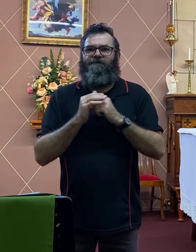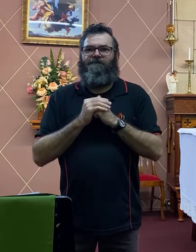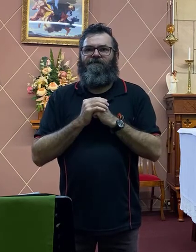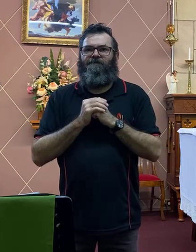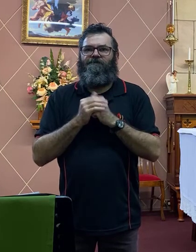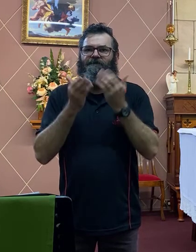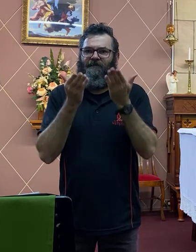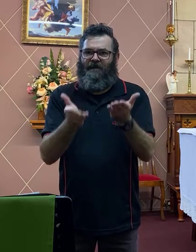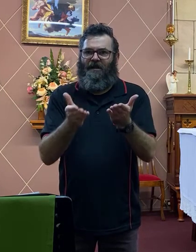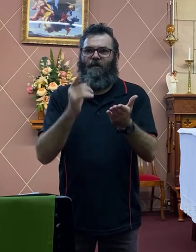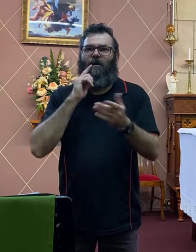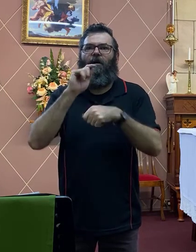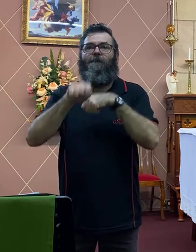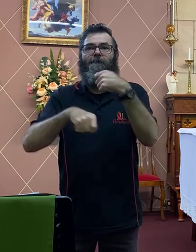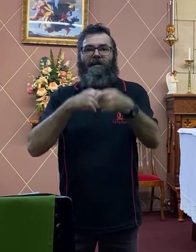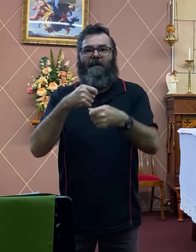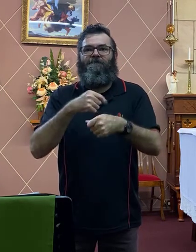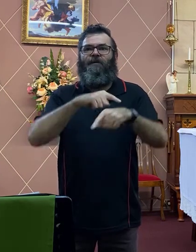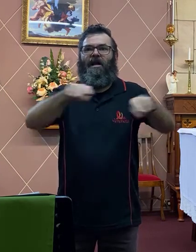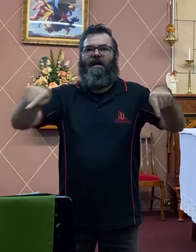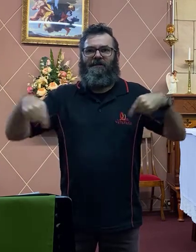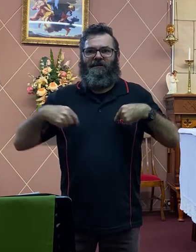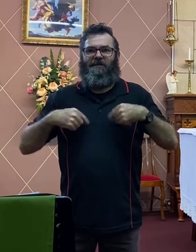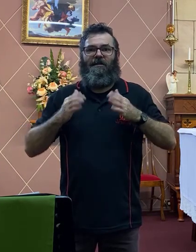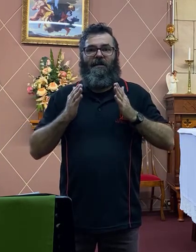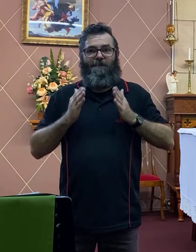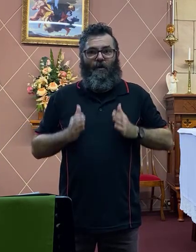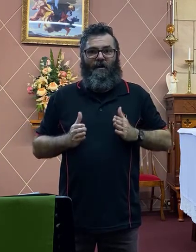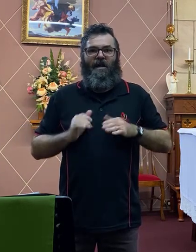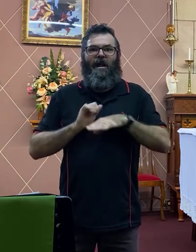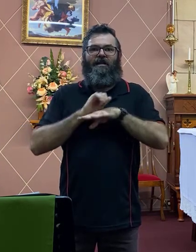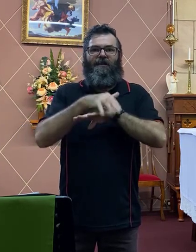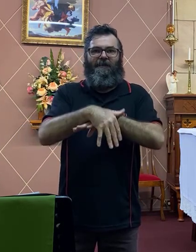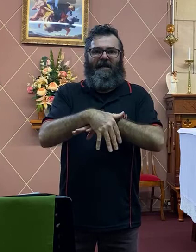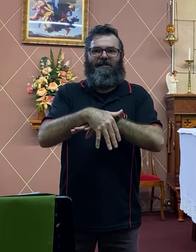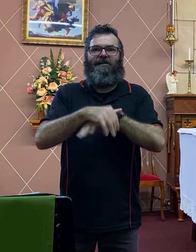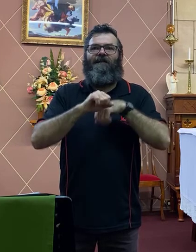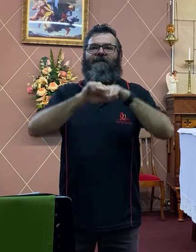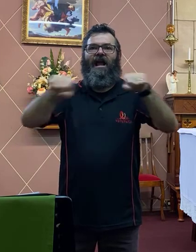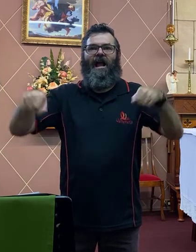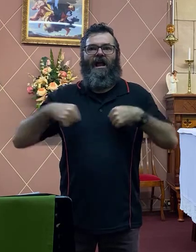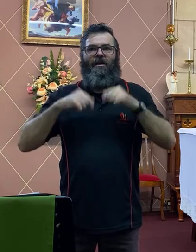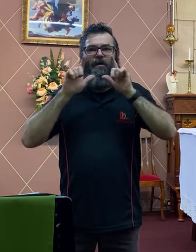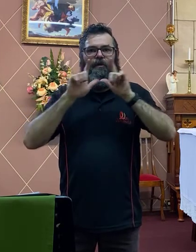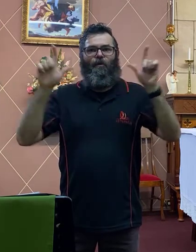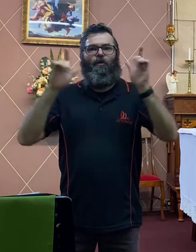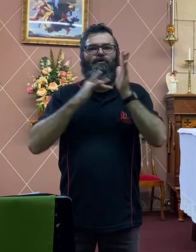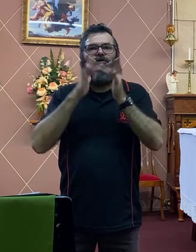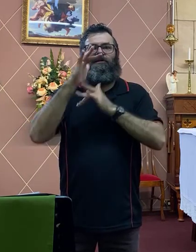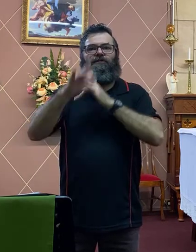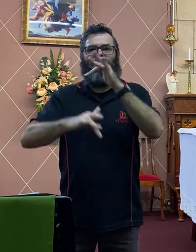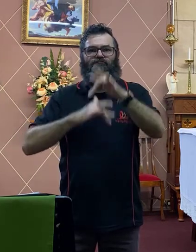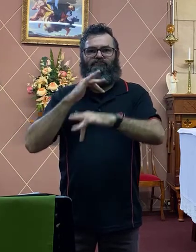that they may become for us the body and blood of our Lord Jesus Christ.